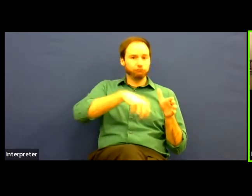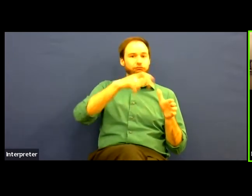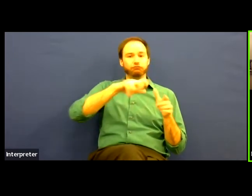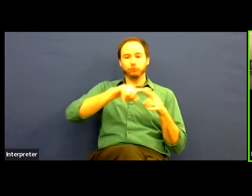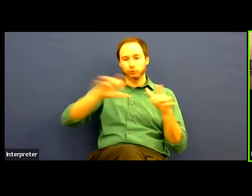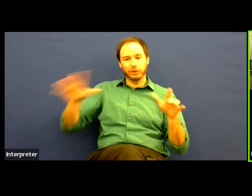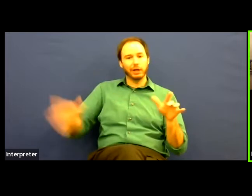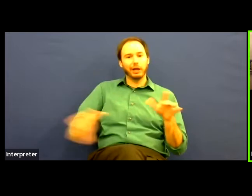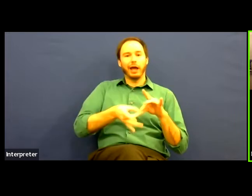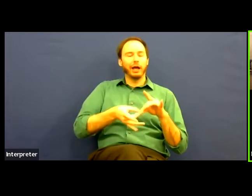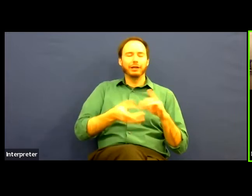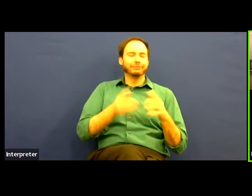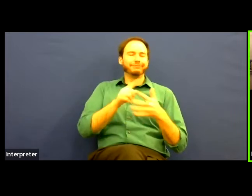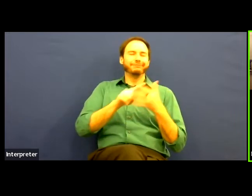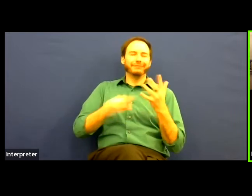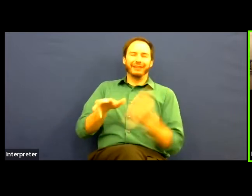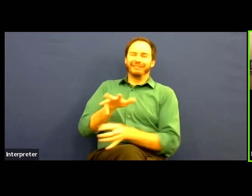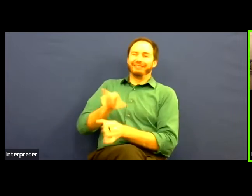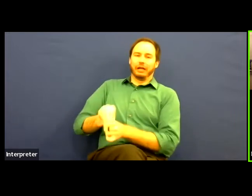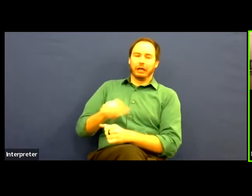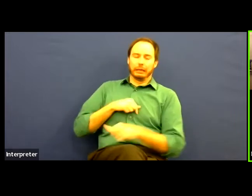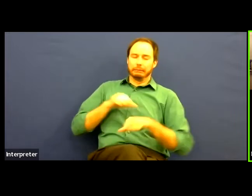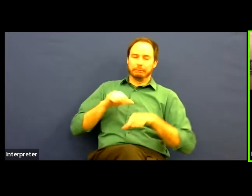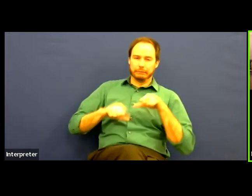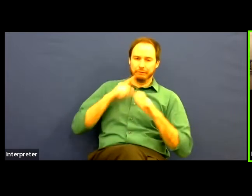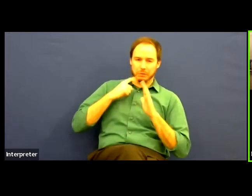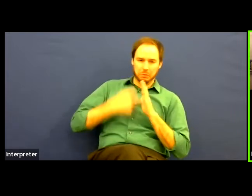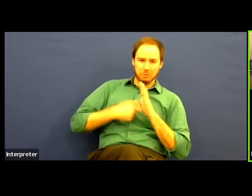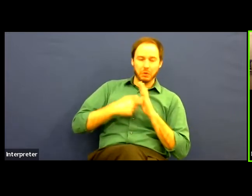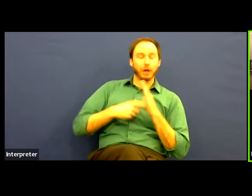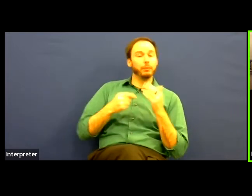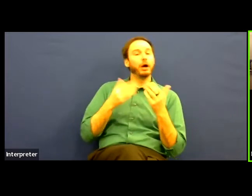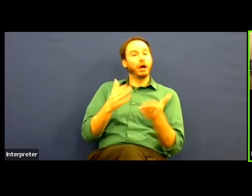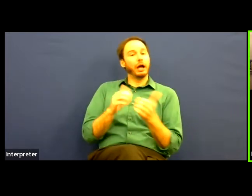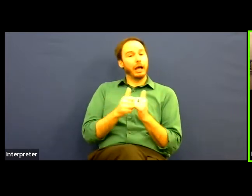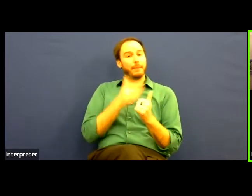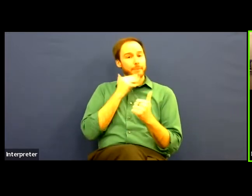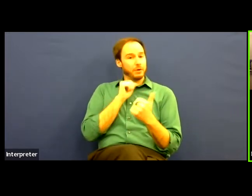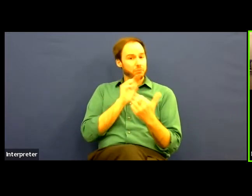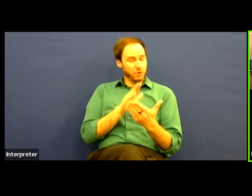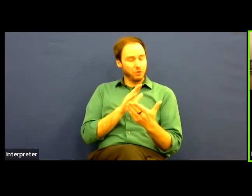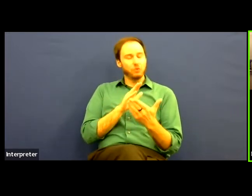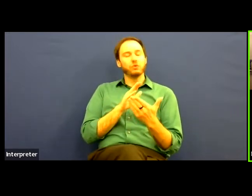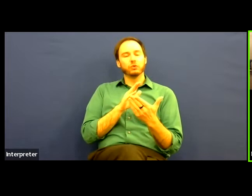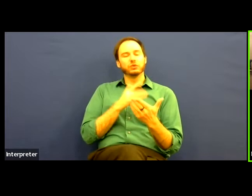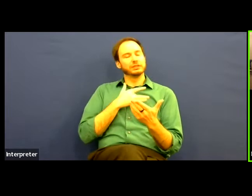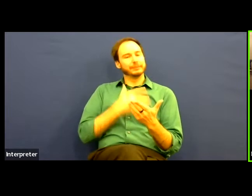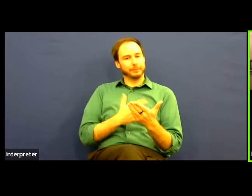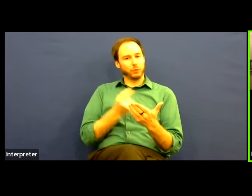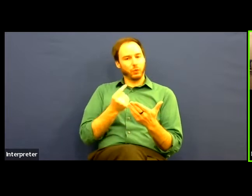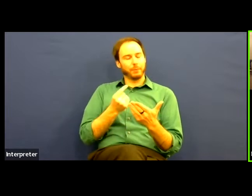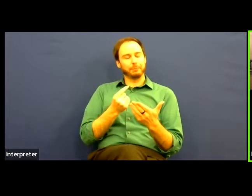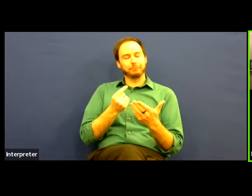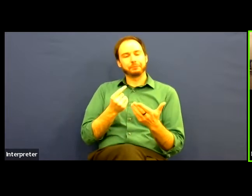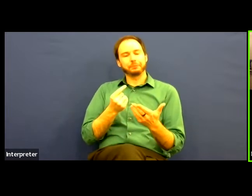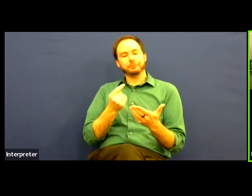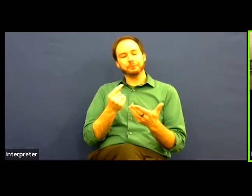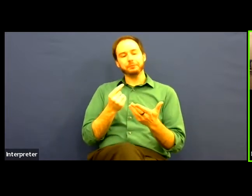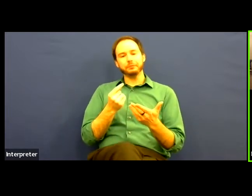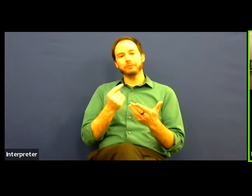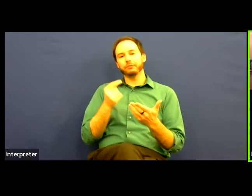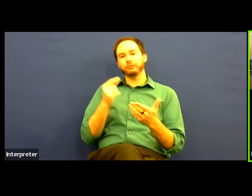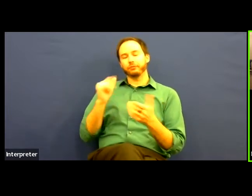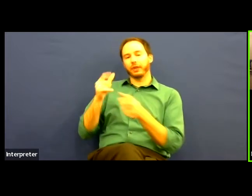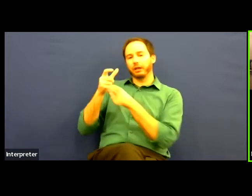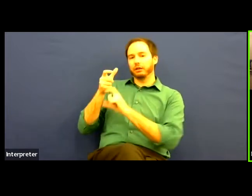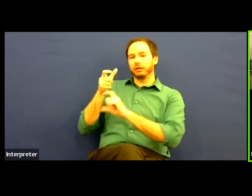main? So there's so many things involved in that. But basically what typically happens, the water